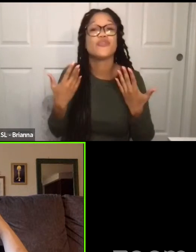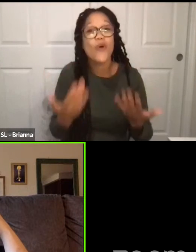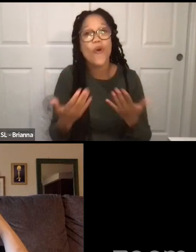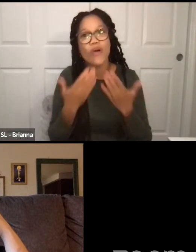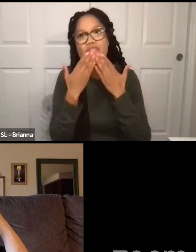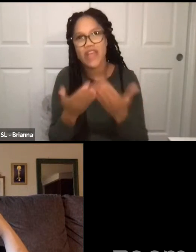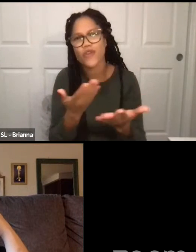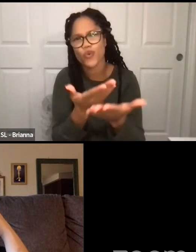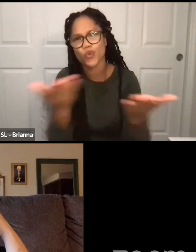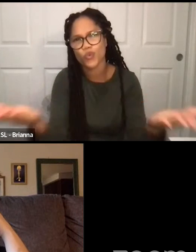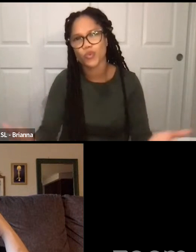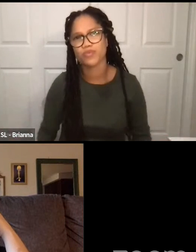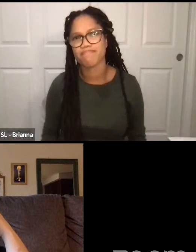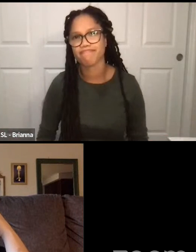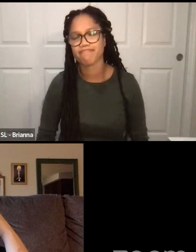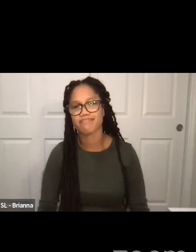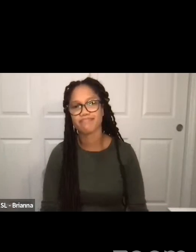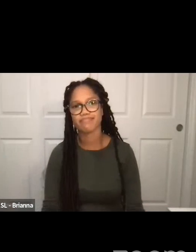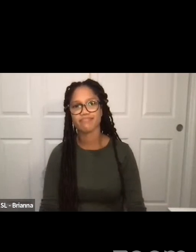Yeah.